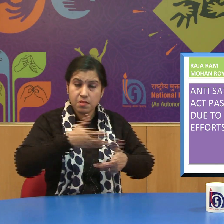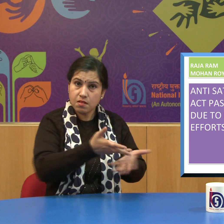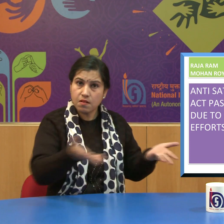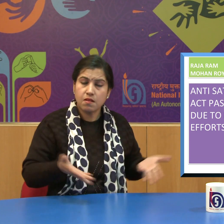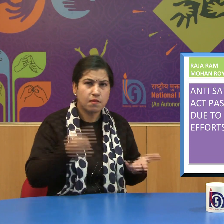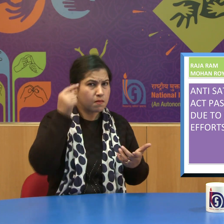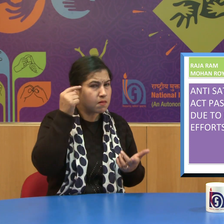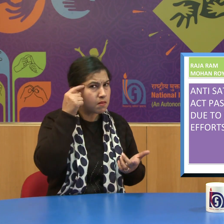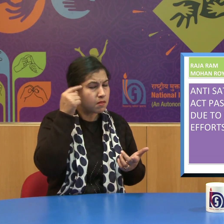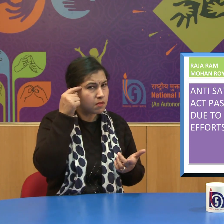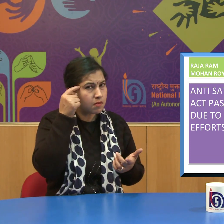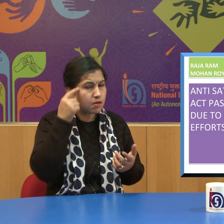were used.